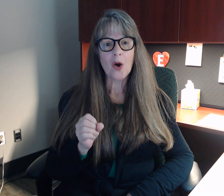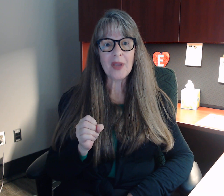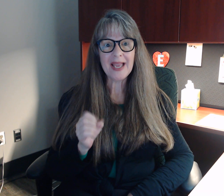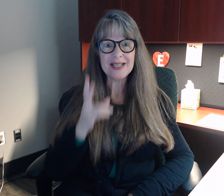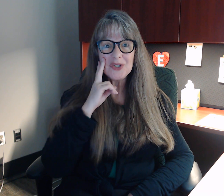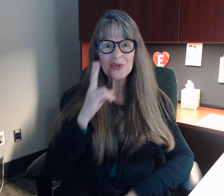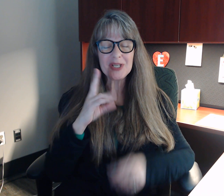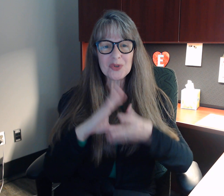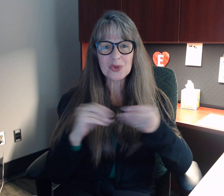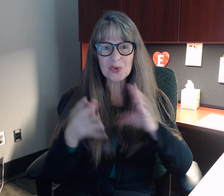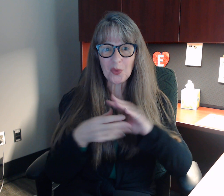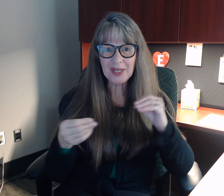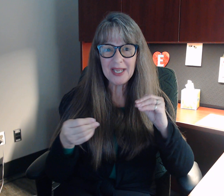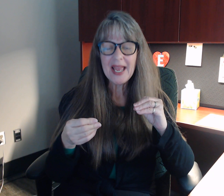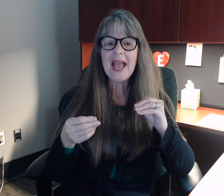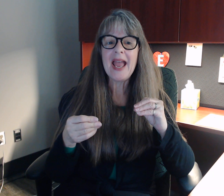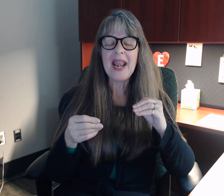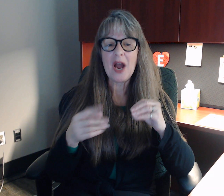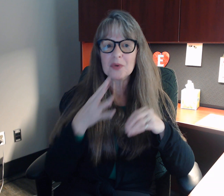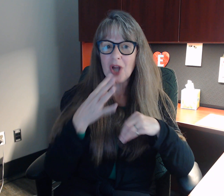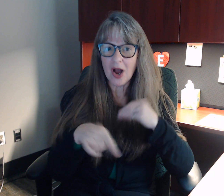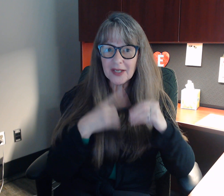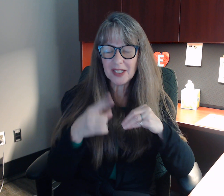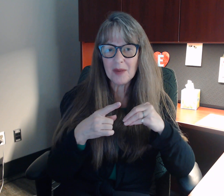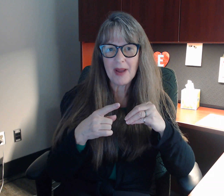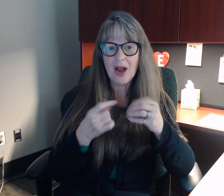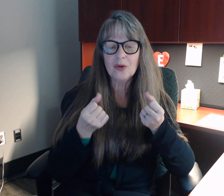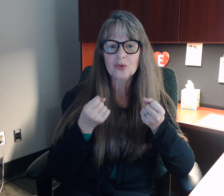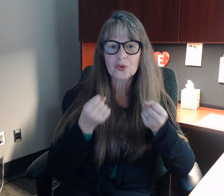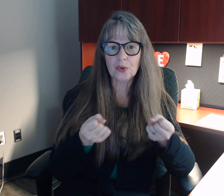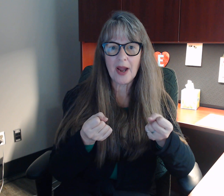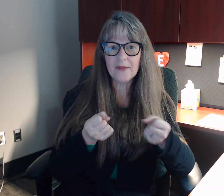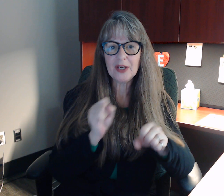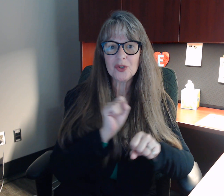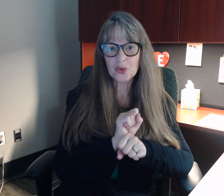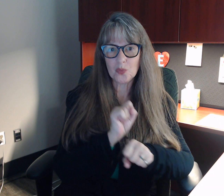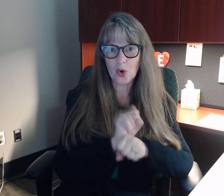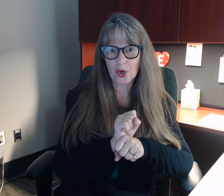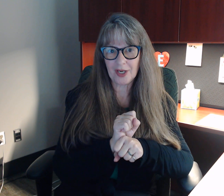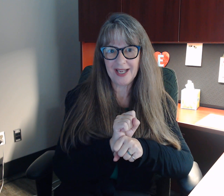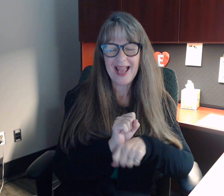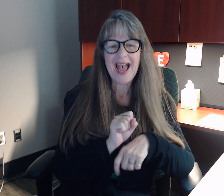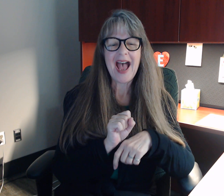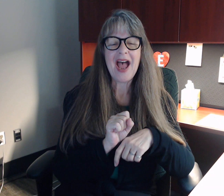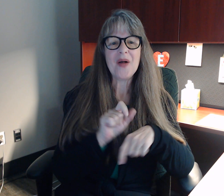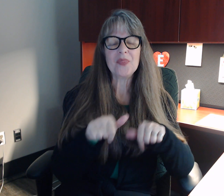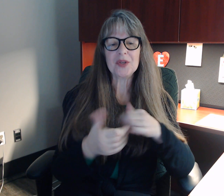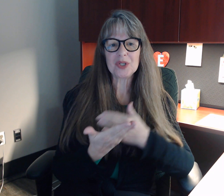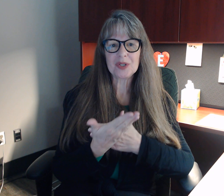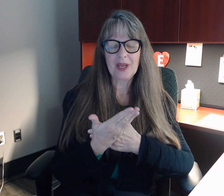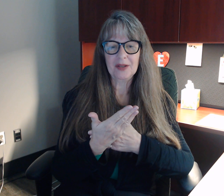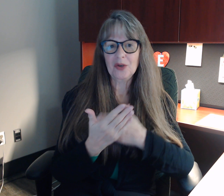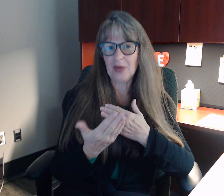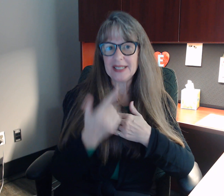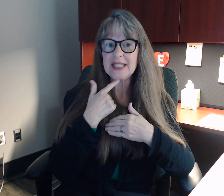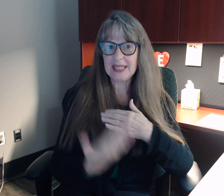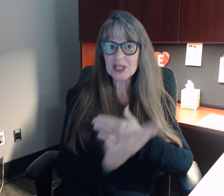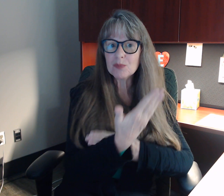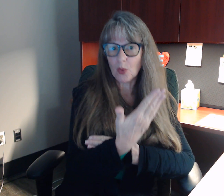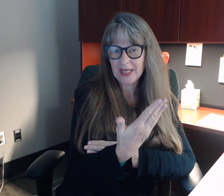Okay, did you see the story? And I was talking about driving to work. And I said this morning,